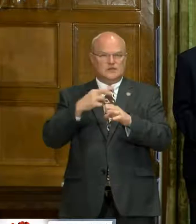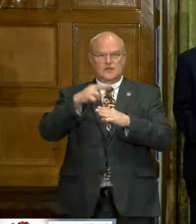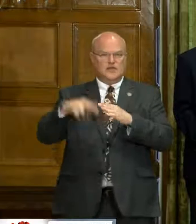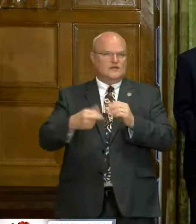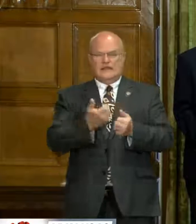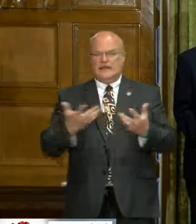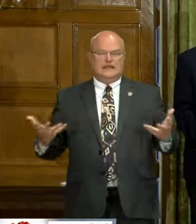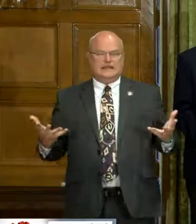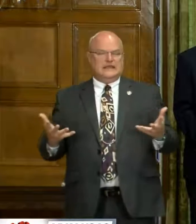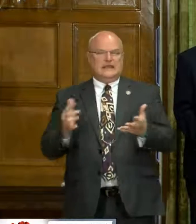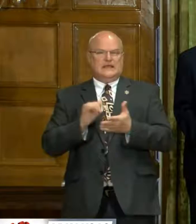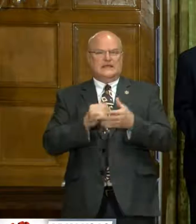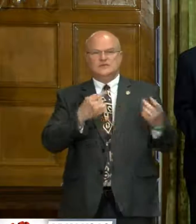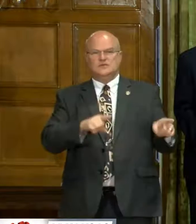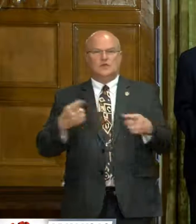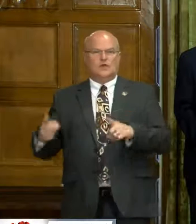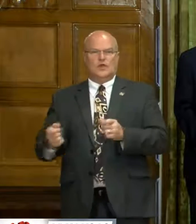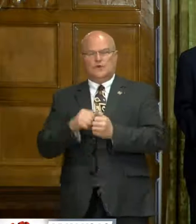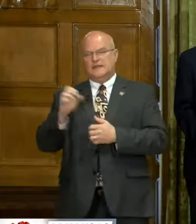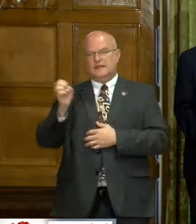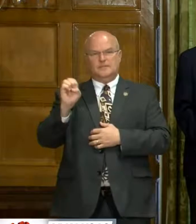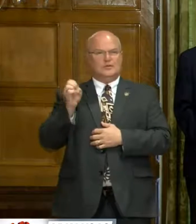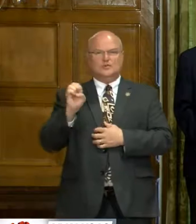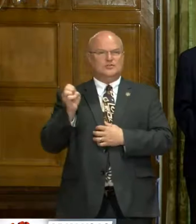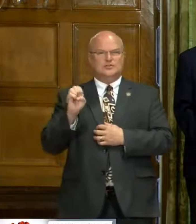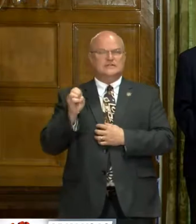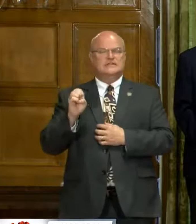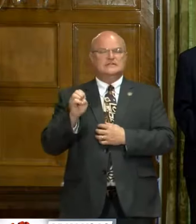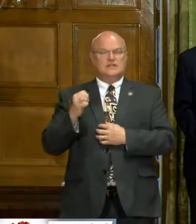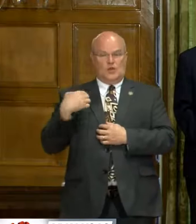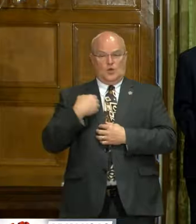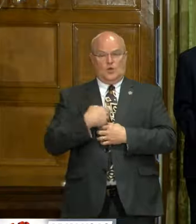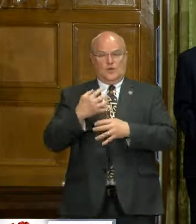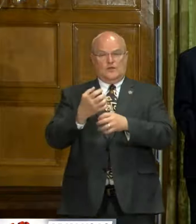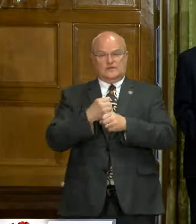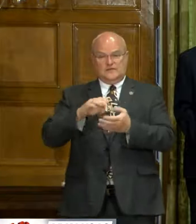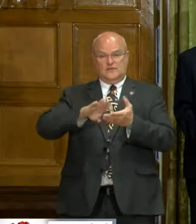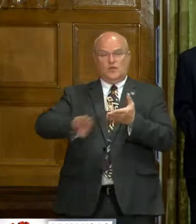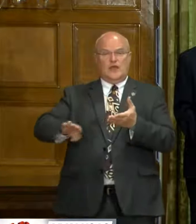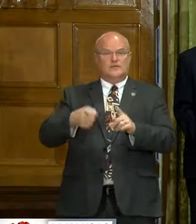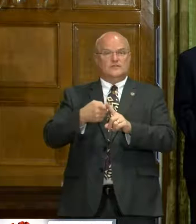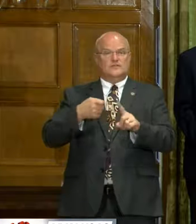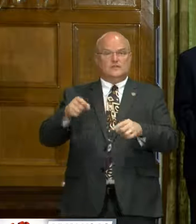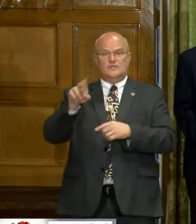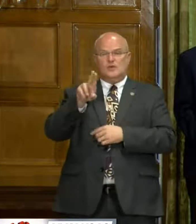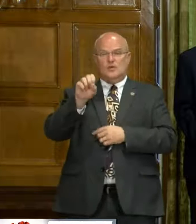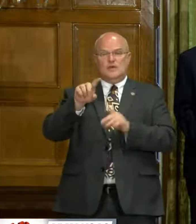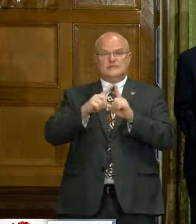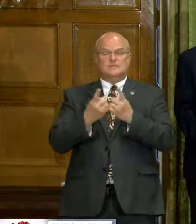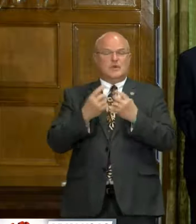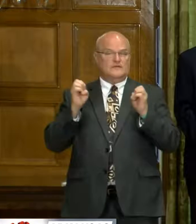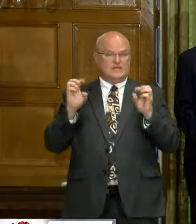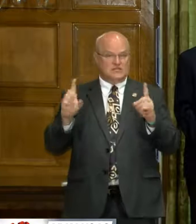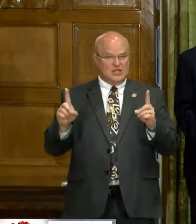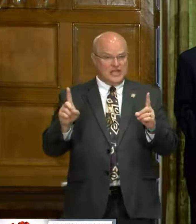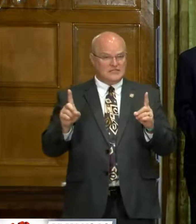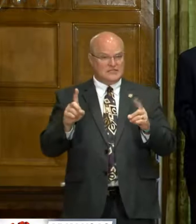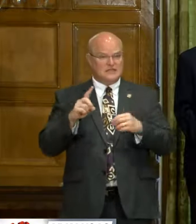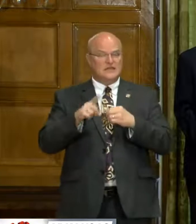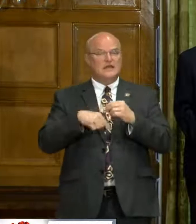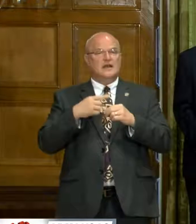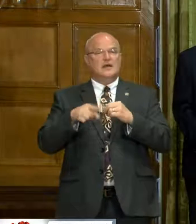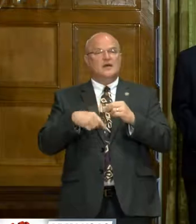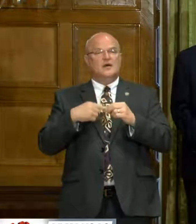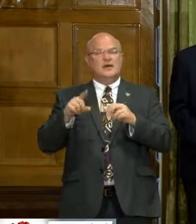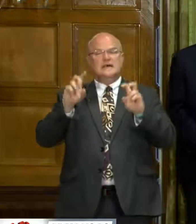a result of anything that is going on with the emergency. We have received the waivers from the U.S. Department of Education